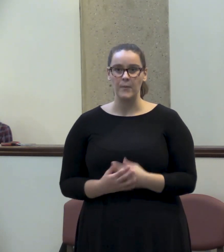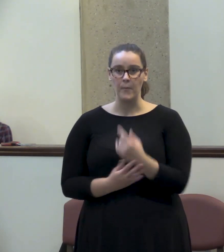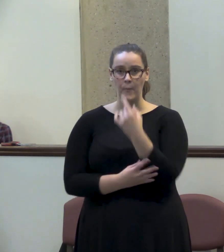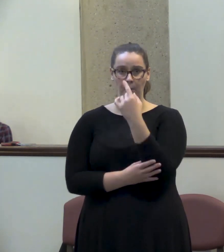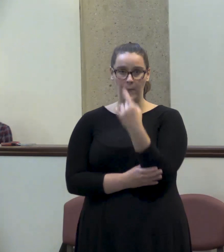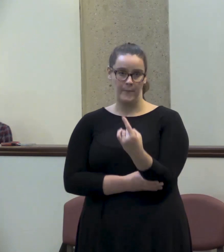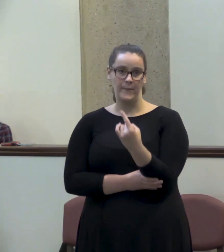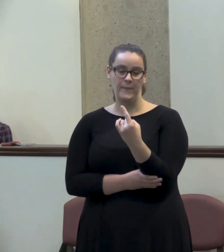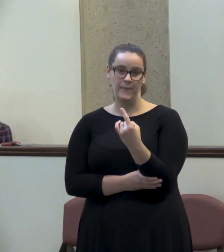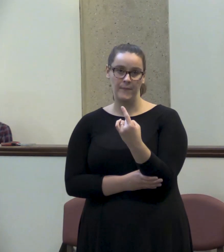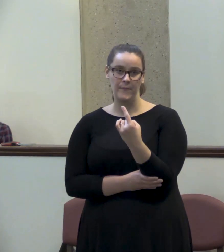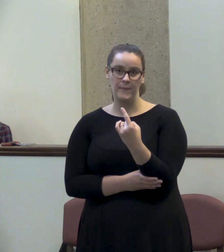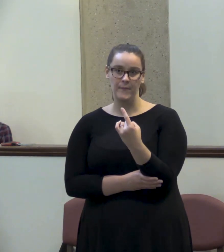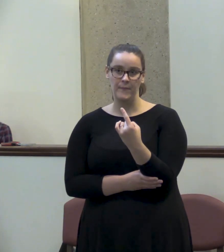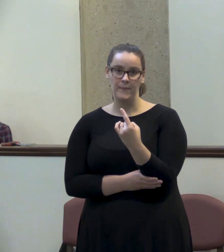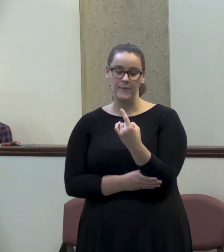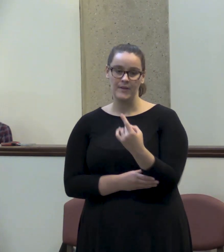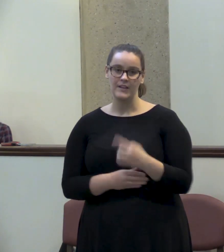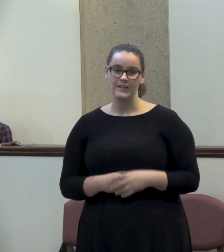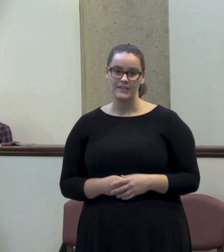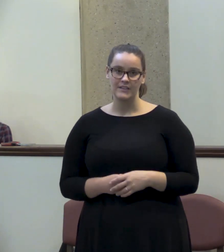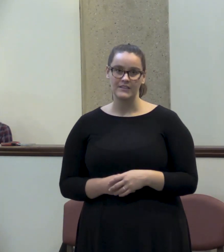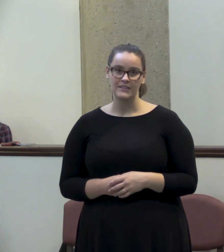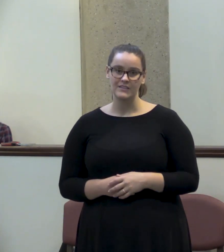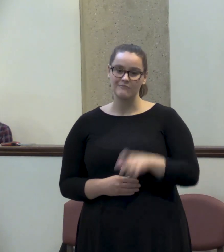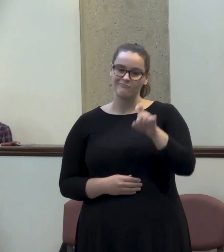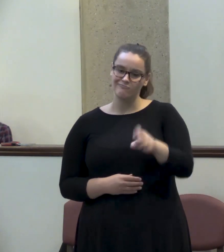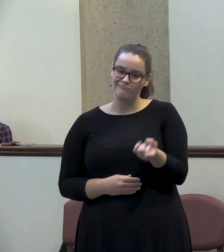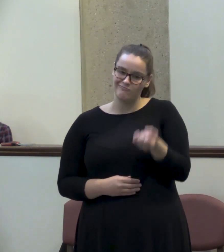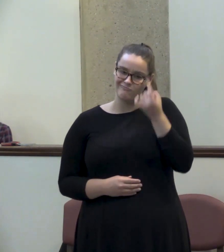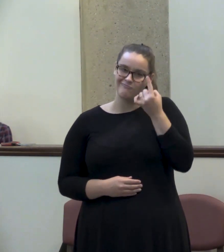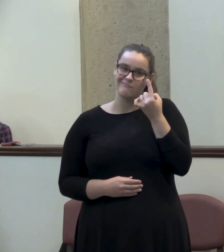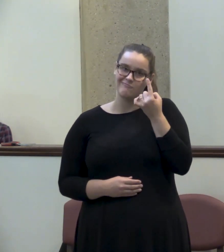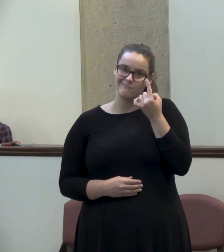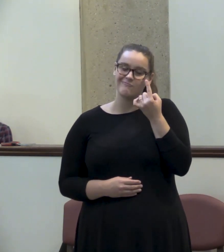one, we have to understand